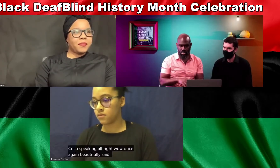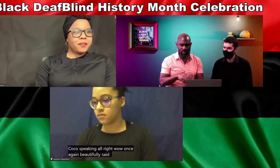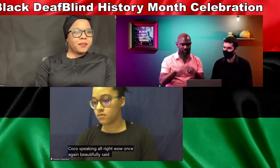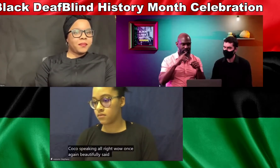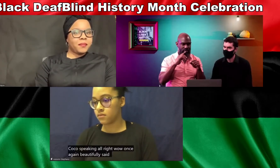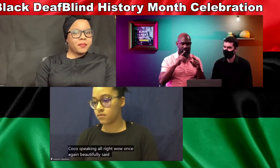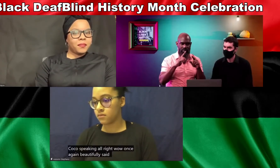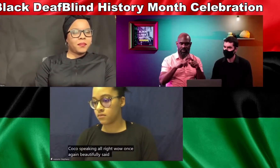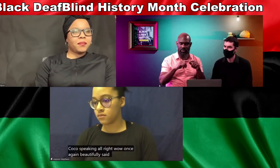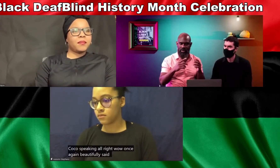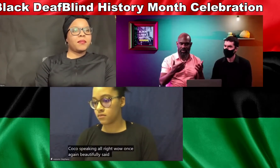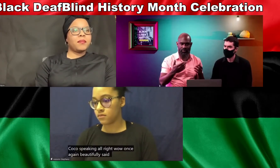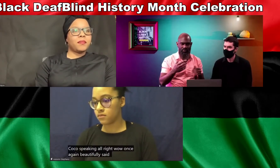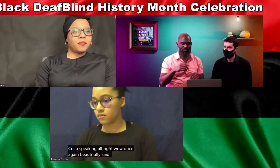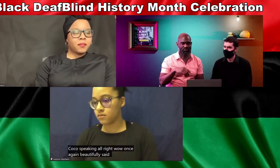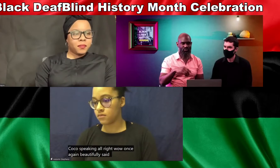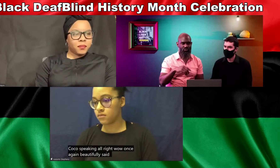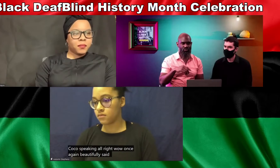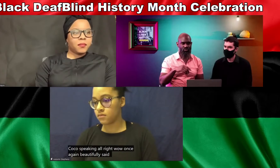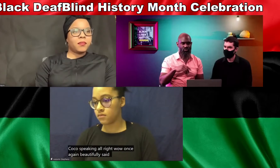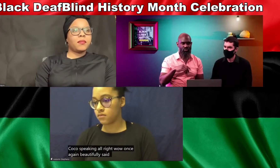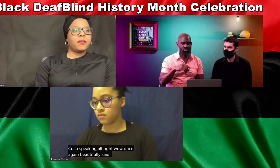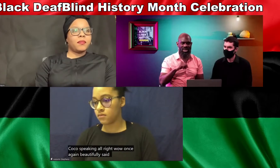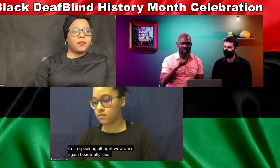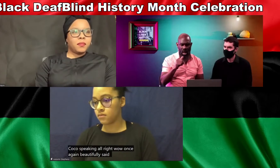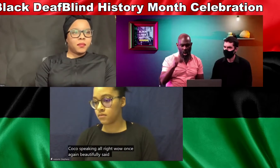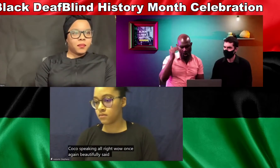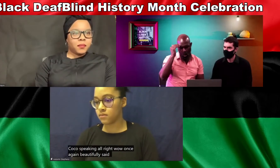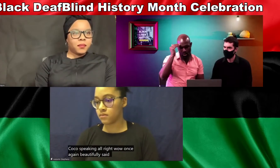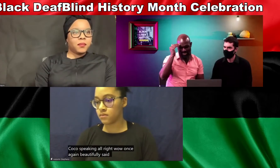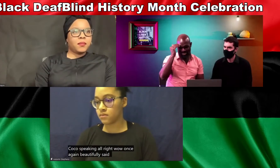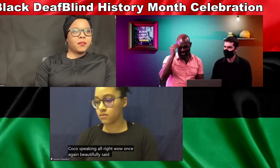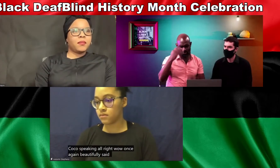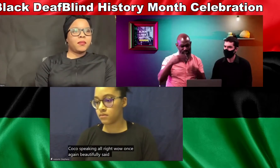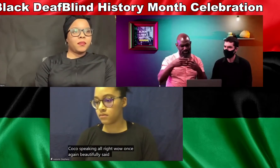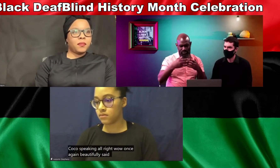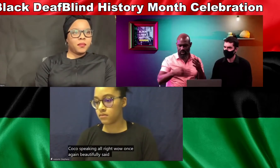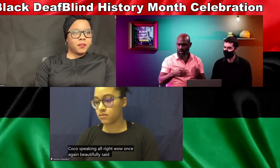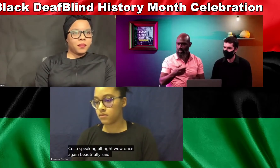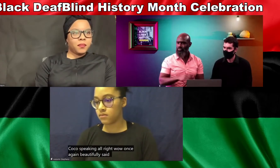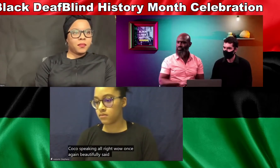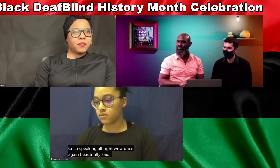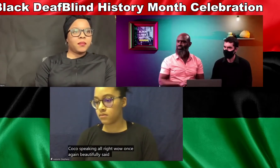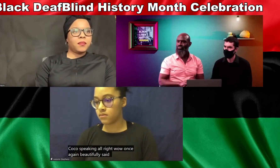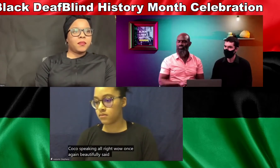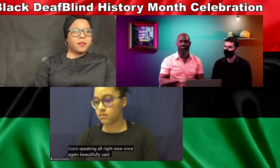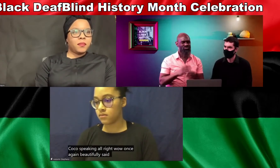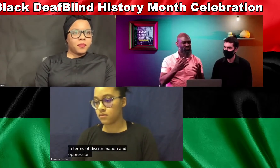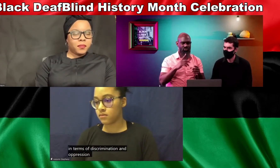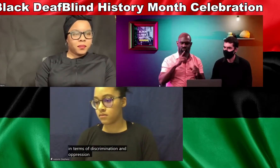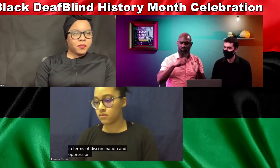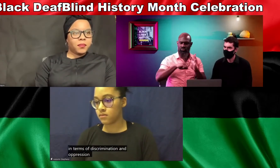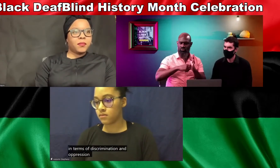And what you said in terms of discrimination, oppression, absolutely.